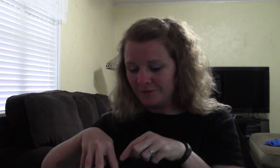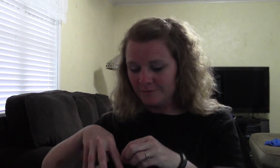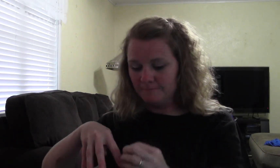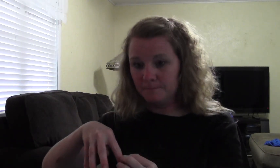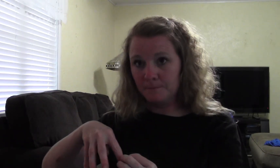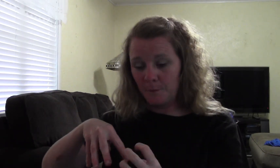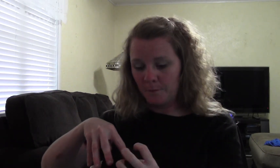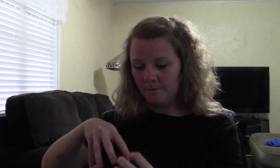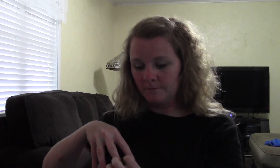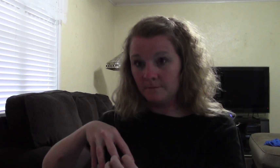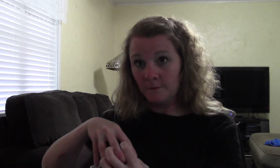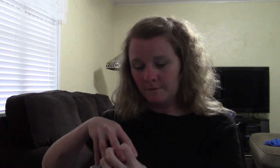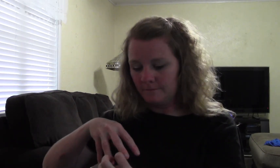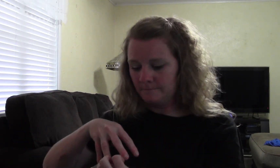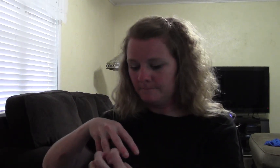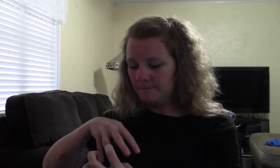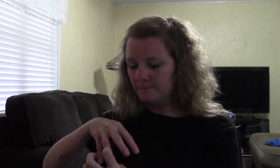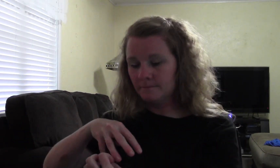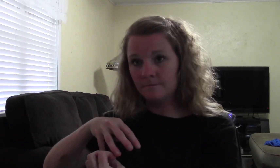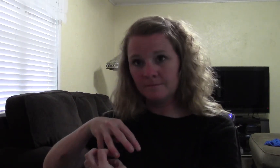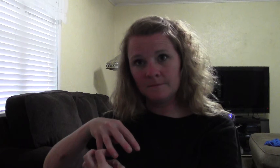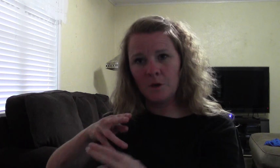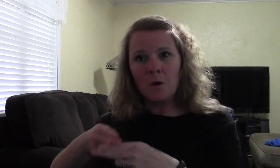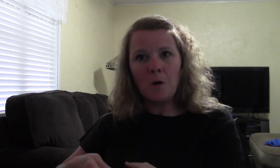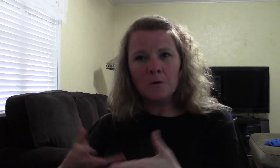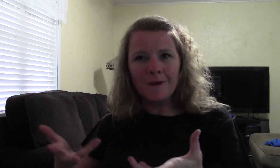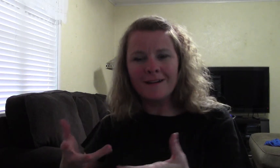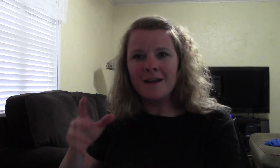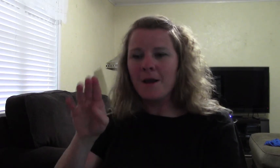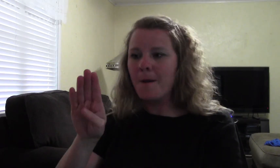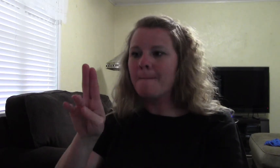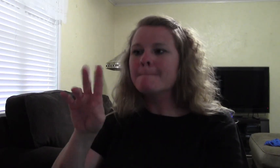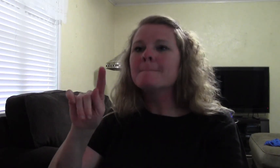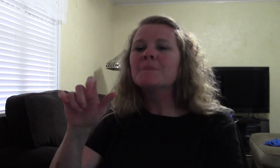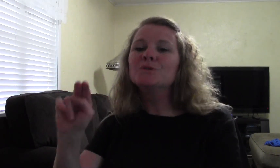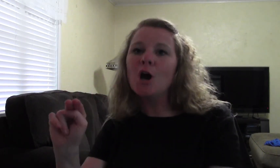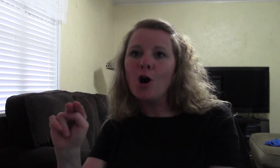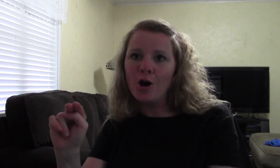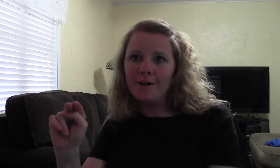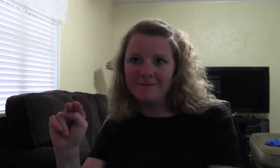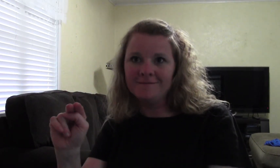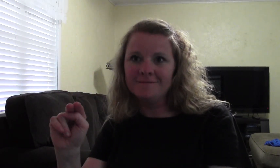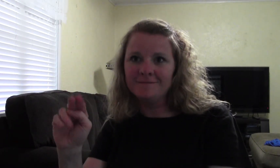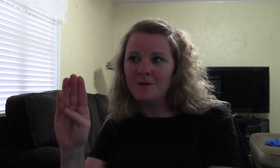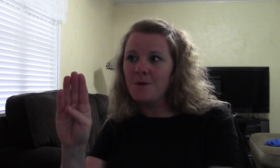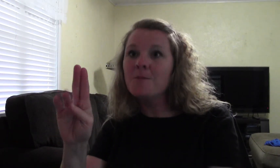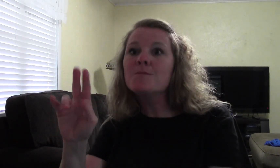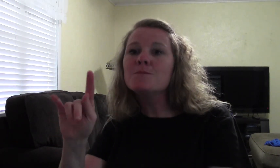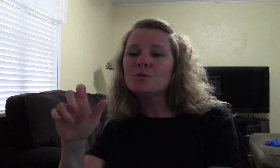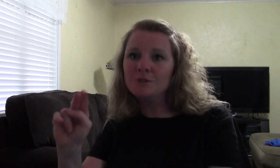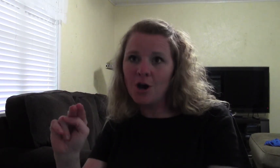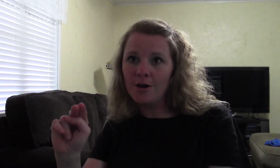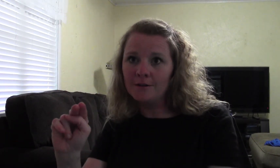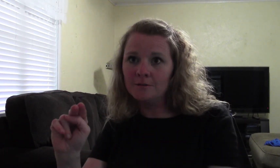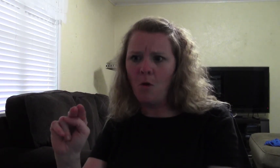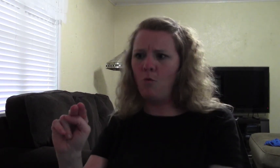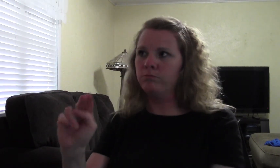little swelling called a bouton, known as the little button. Womogo,